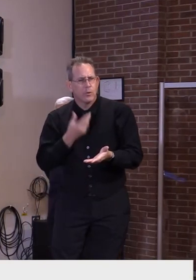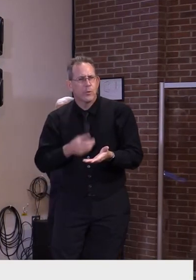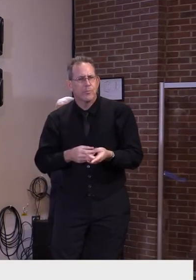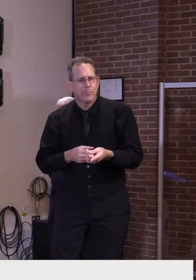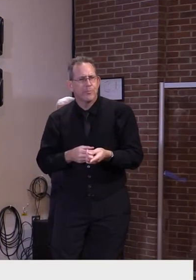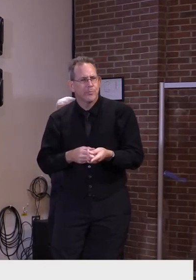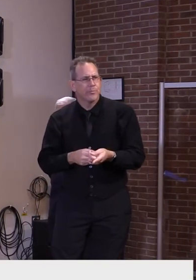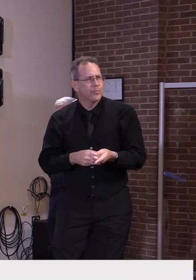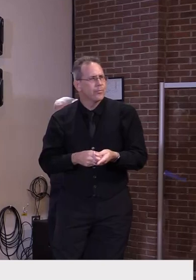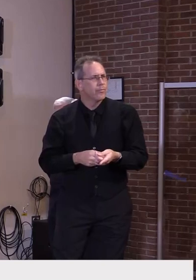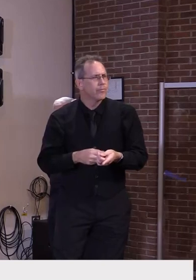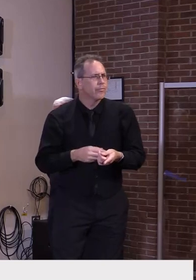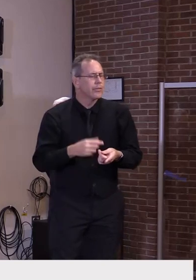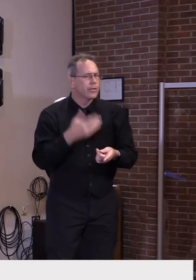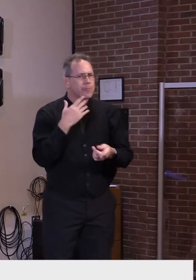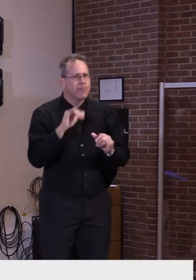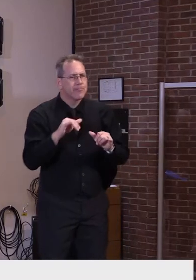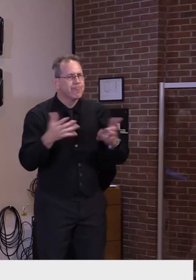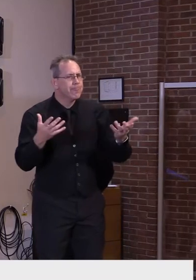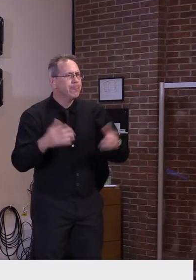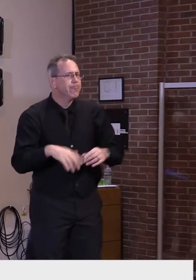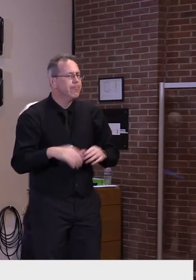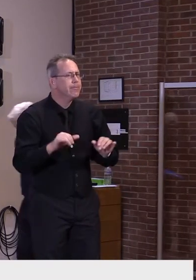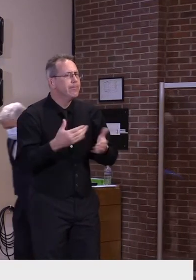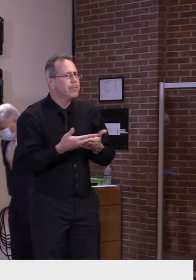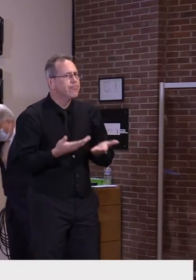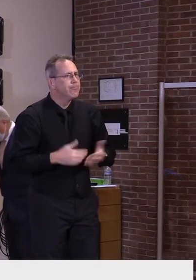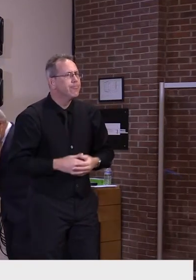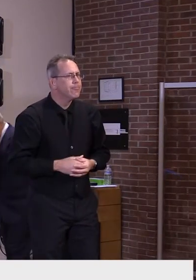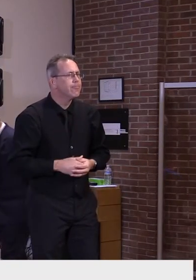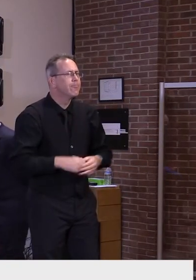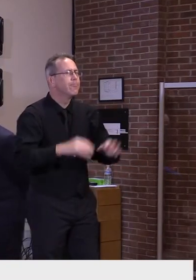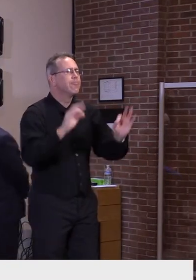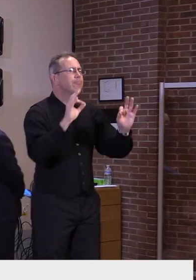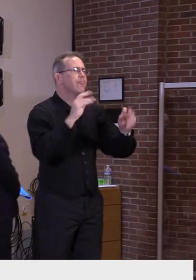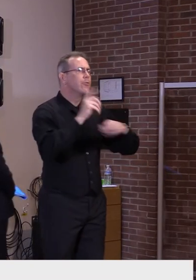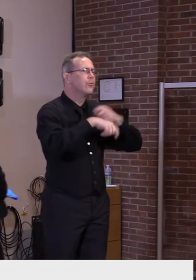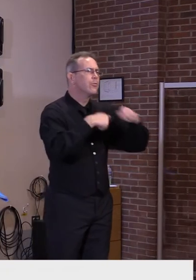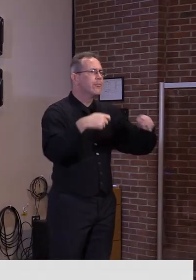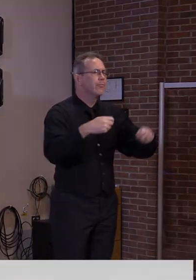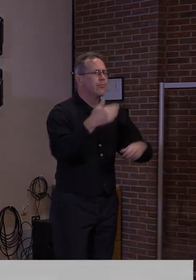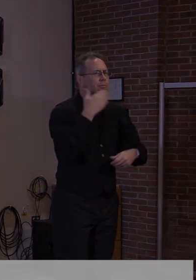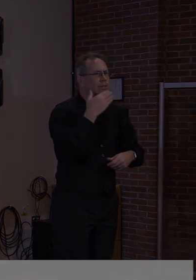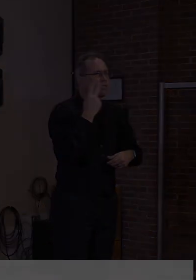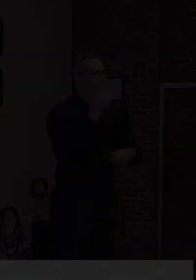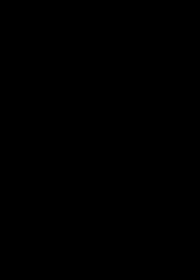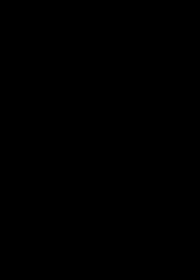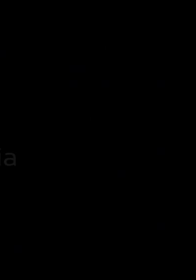Okay, thank you very much. We'll see you again next Tuesday.